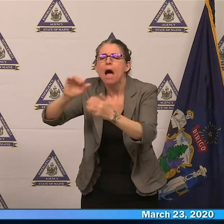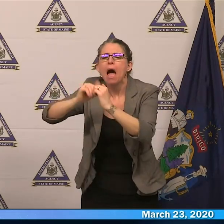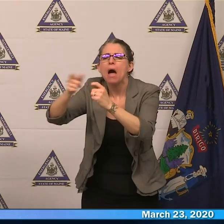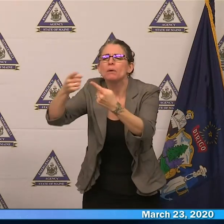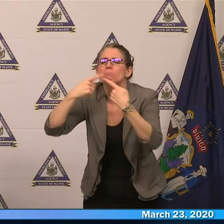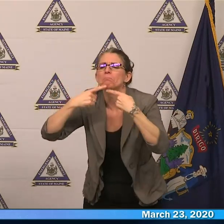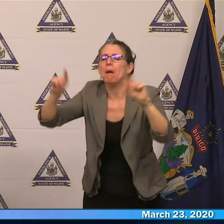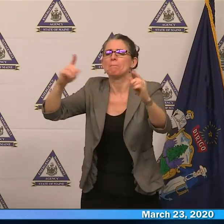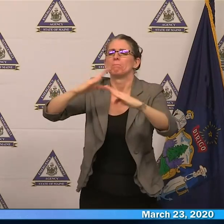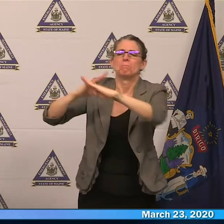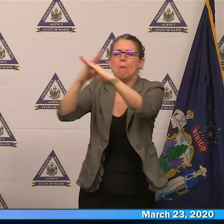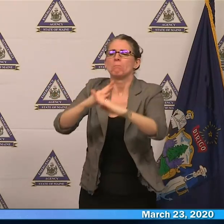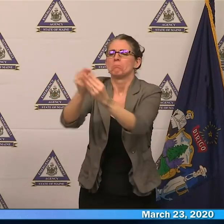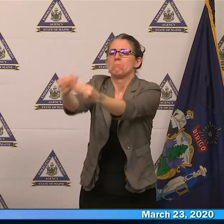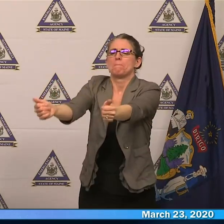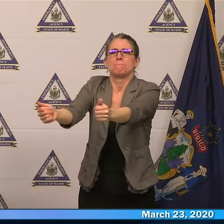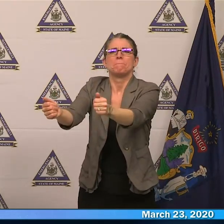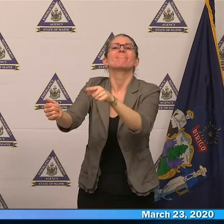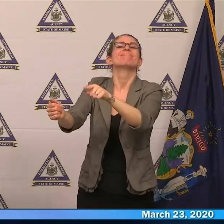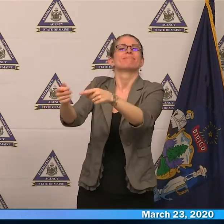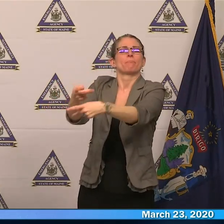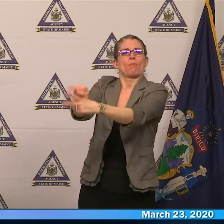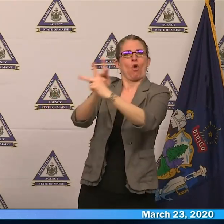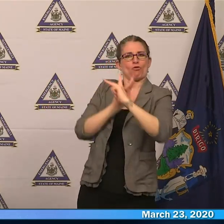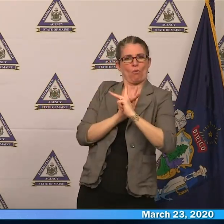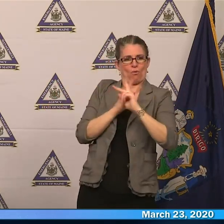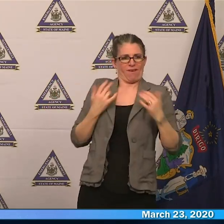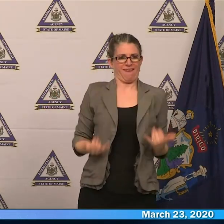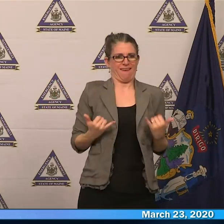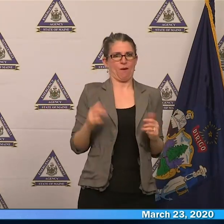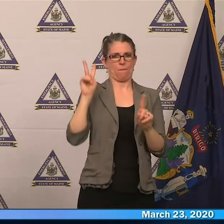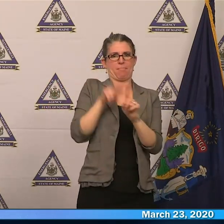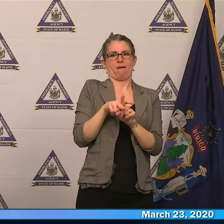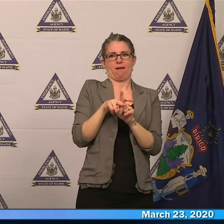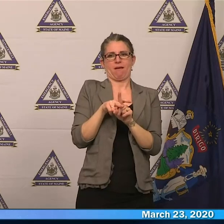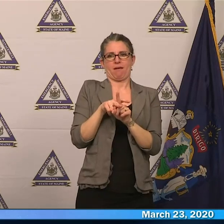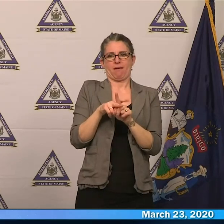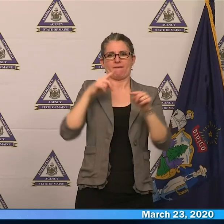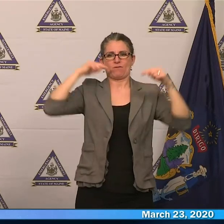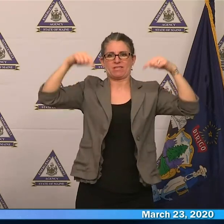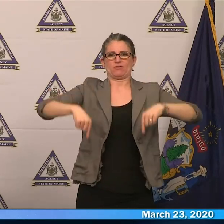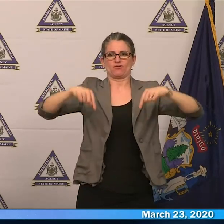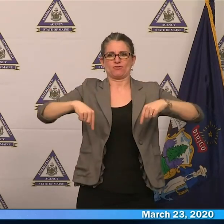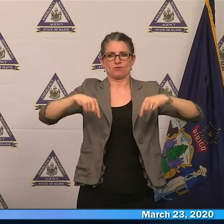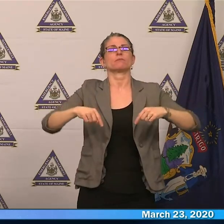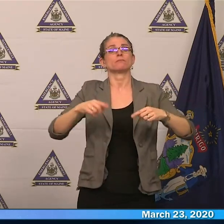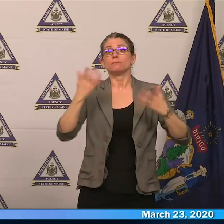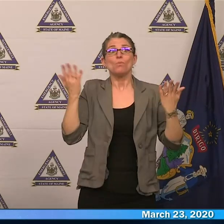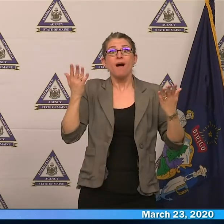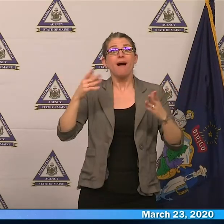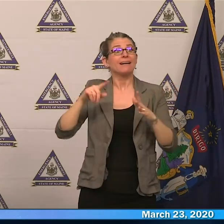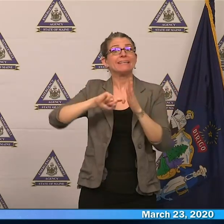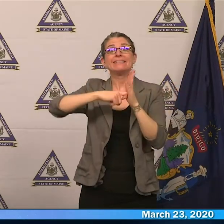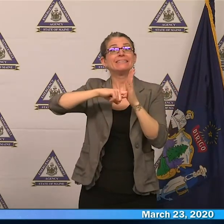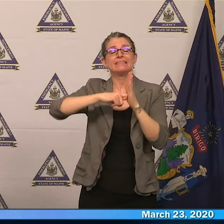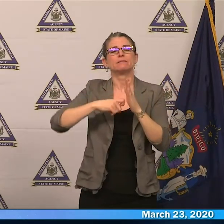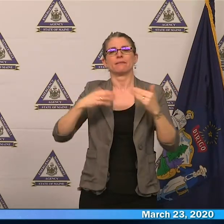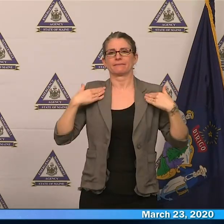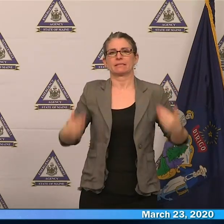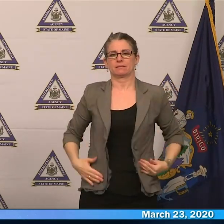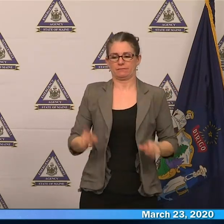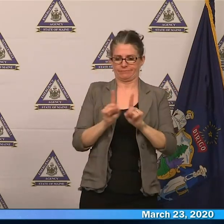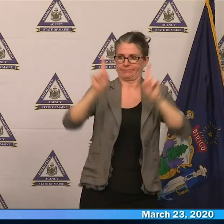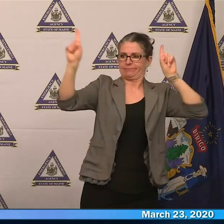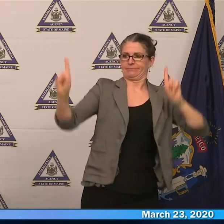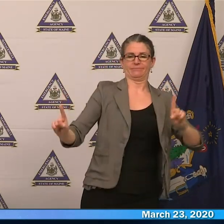have evidence. It takes a little bit of time for that evidence to be generated. That's the nature of science. But based on the historical